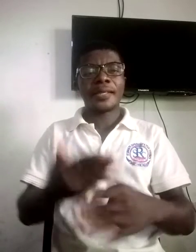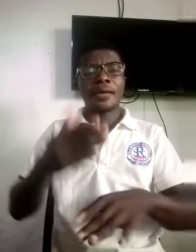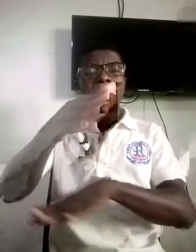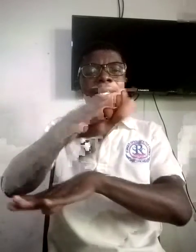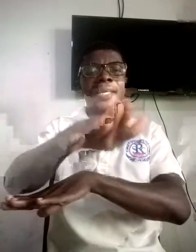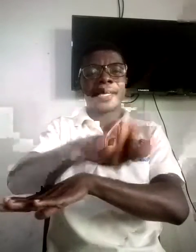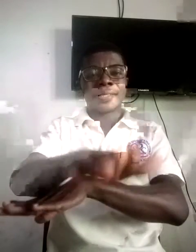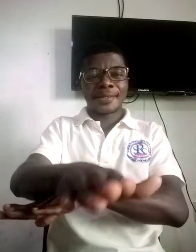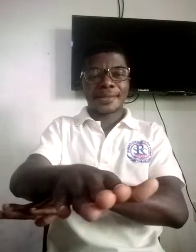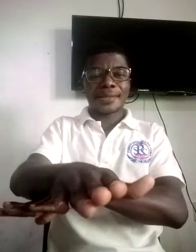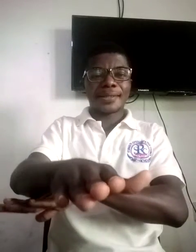with the night,